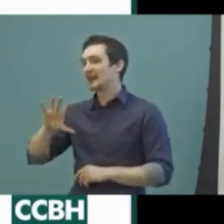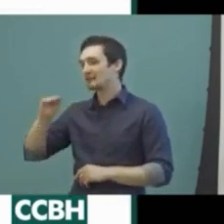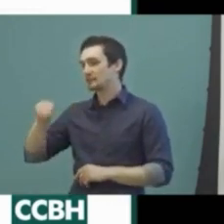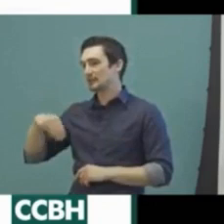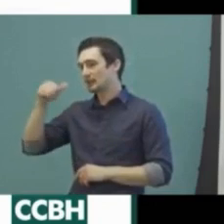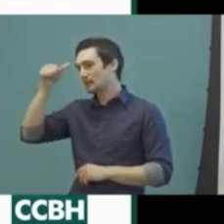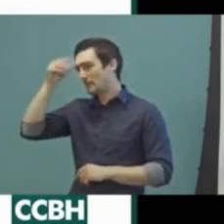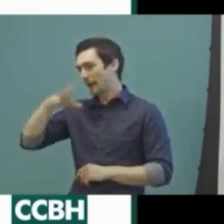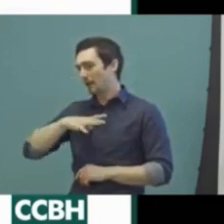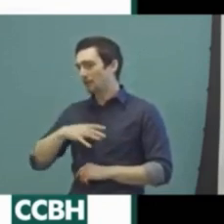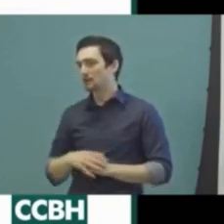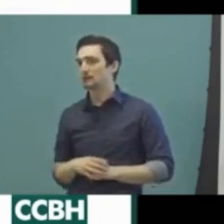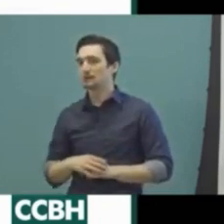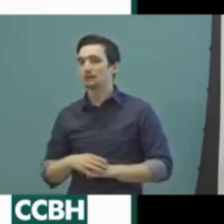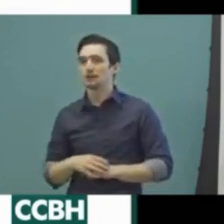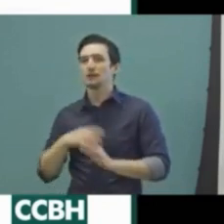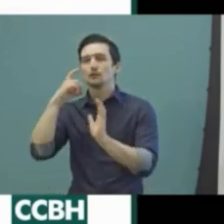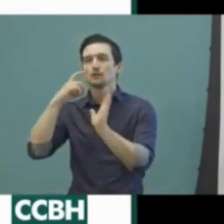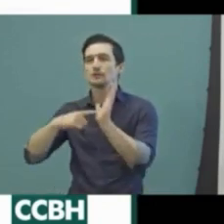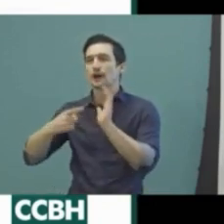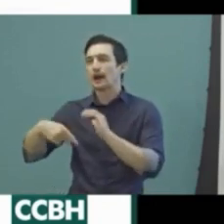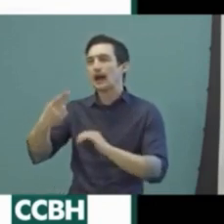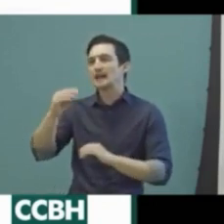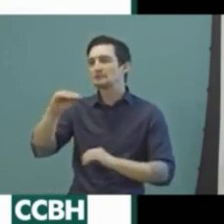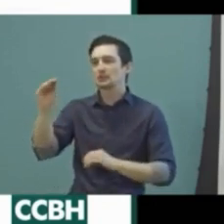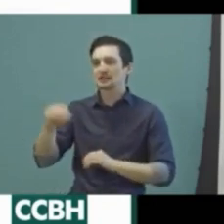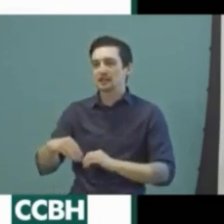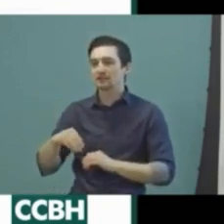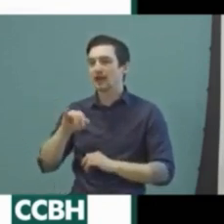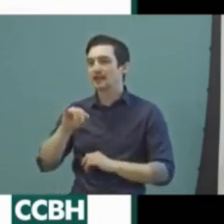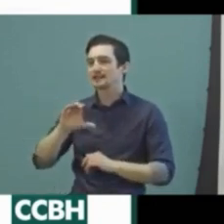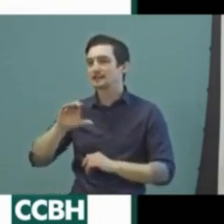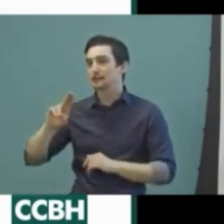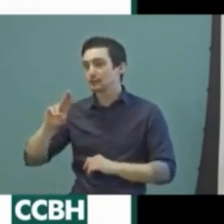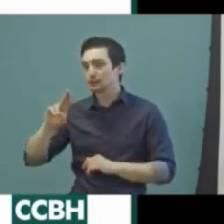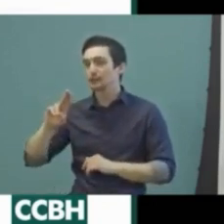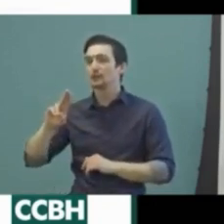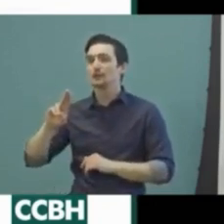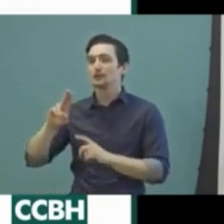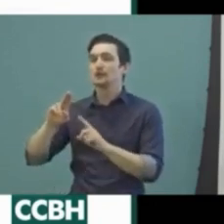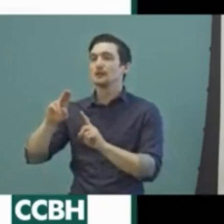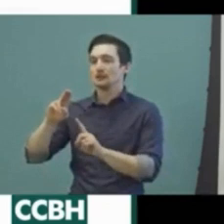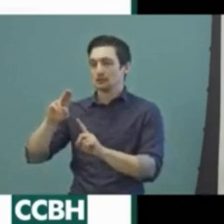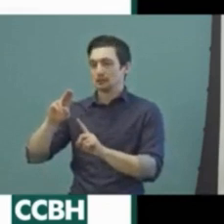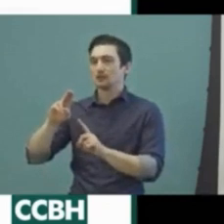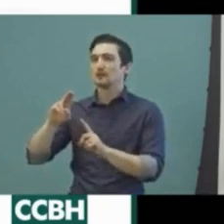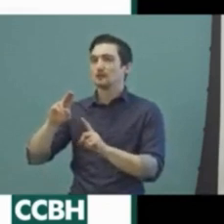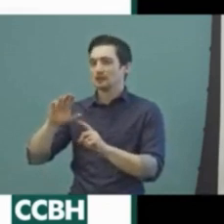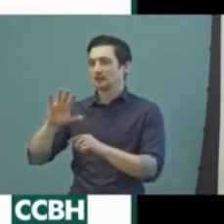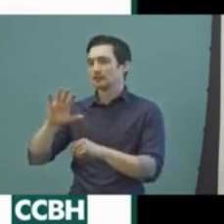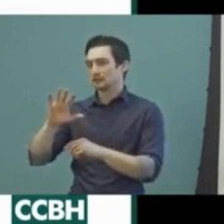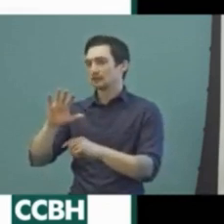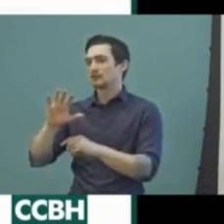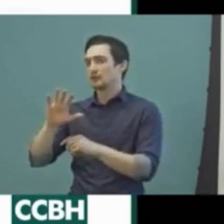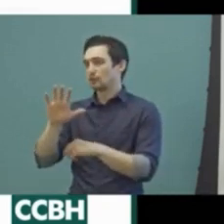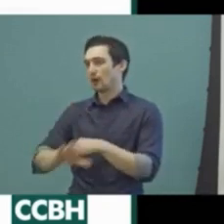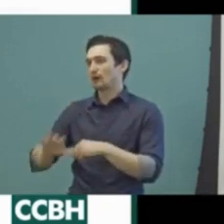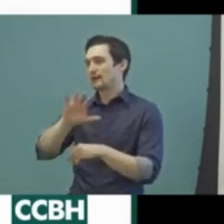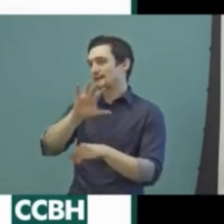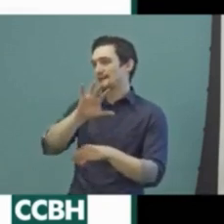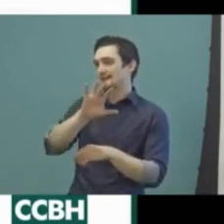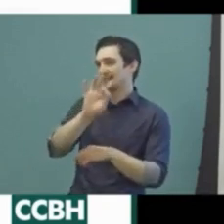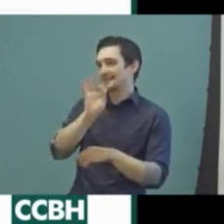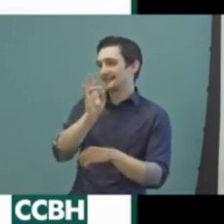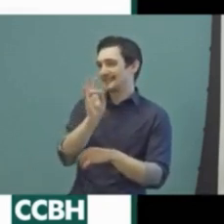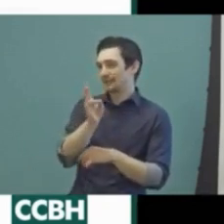male. And you can see the highest percent of ICU admissions was in the age range of 70 to 79, although